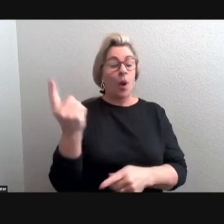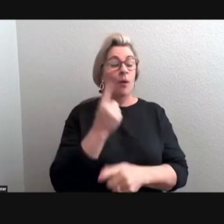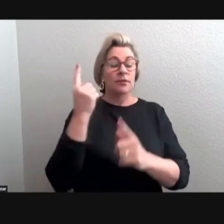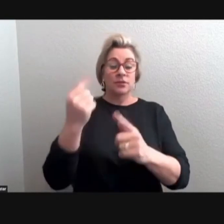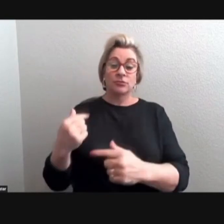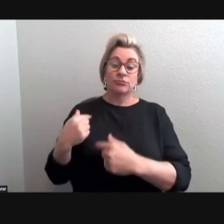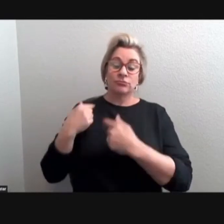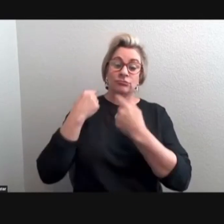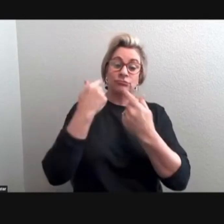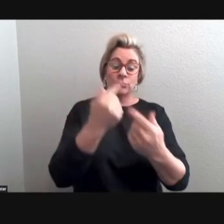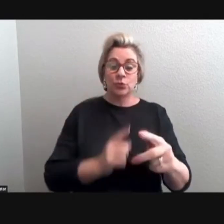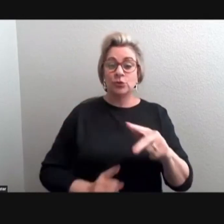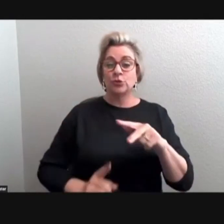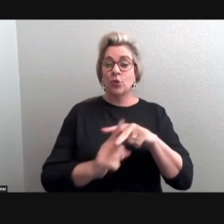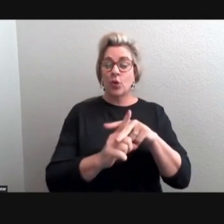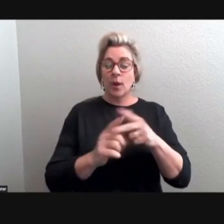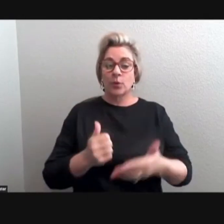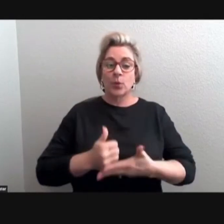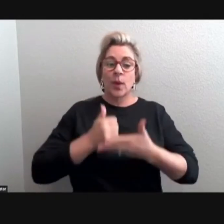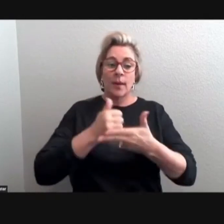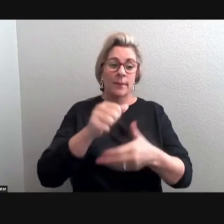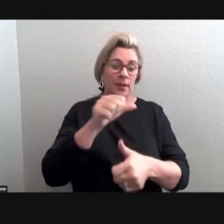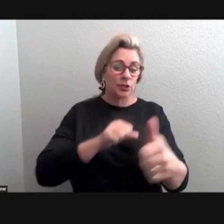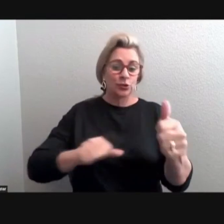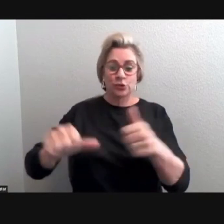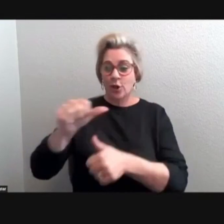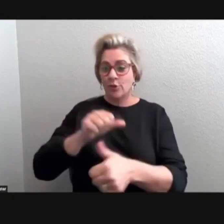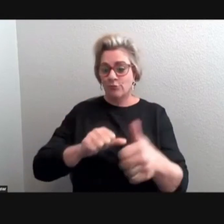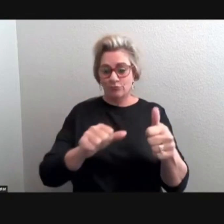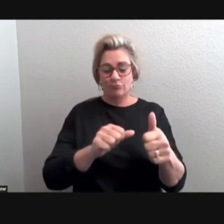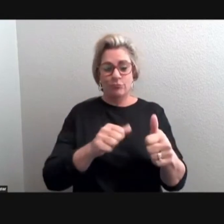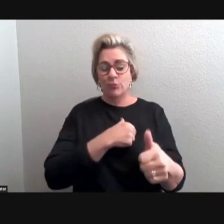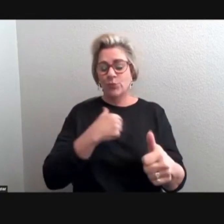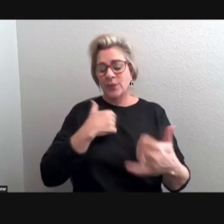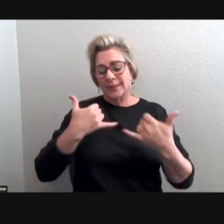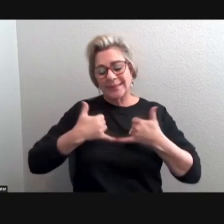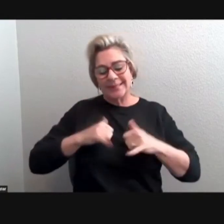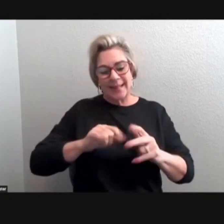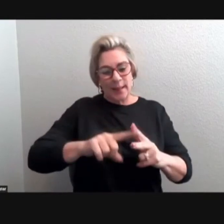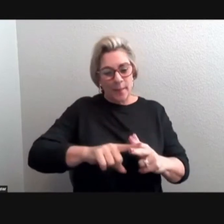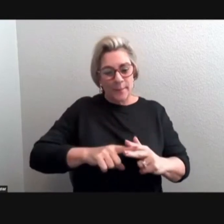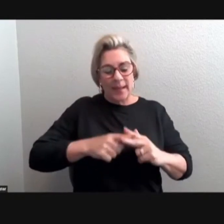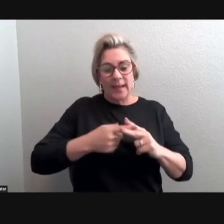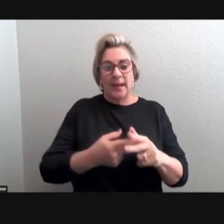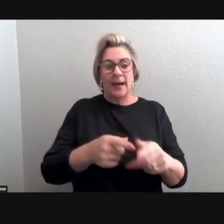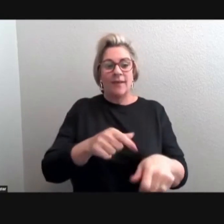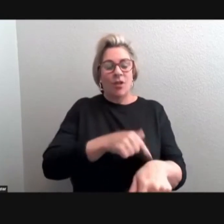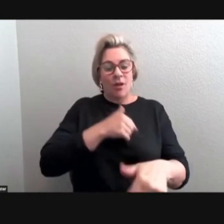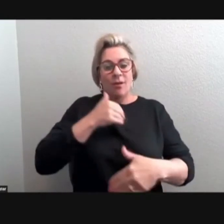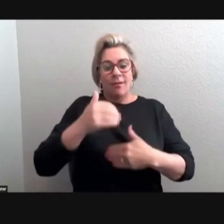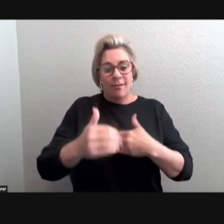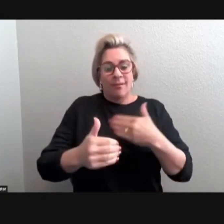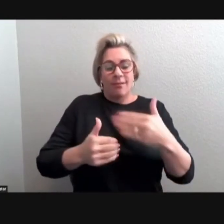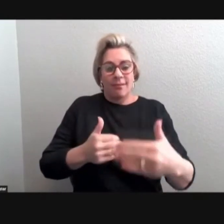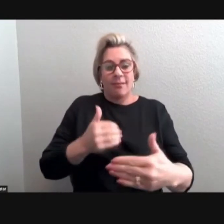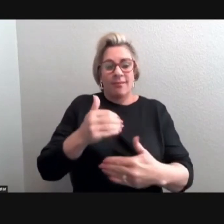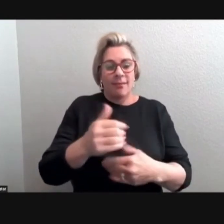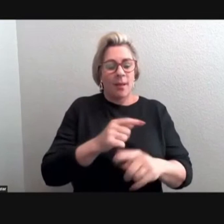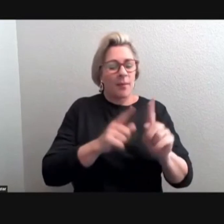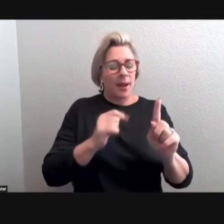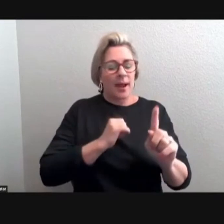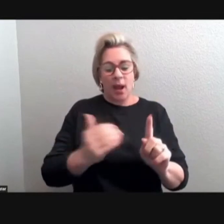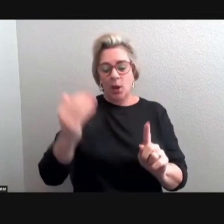does, shown up for each other in an enormous way. We are still at the beginning of a long road, but I know our community will